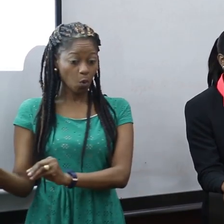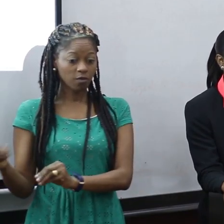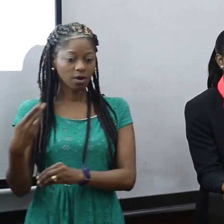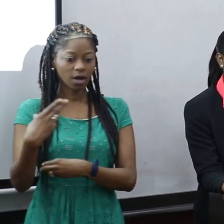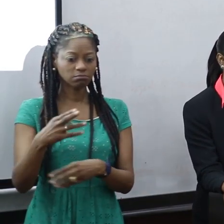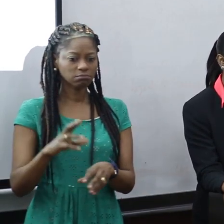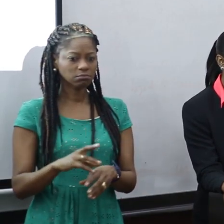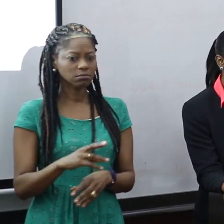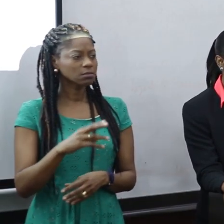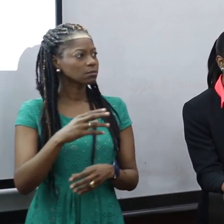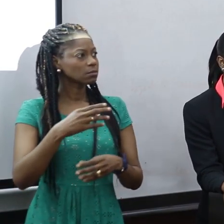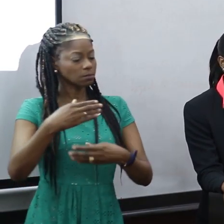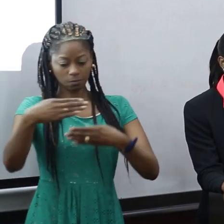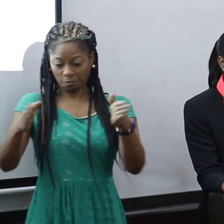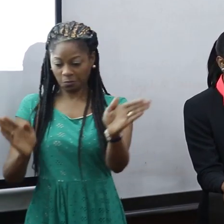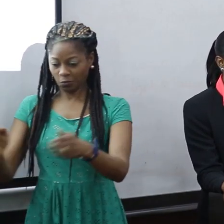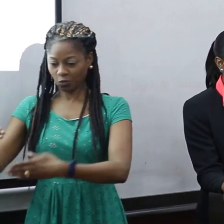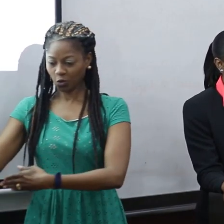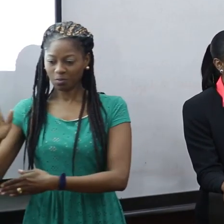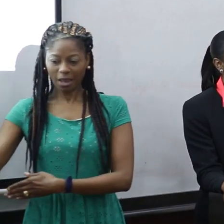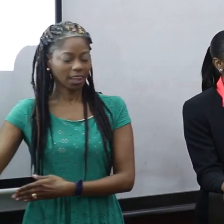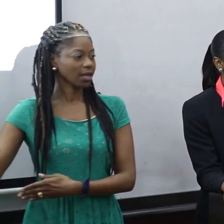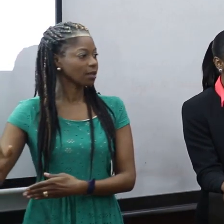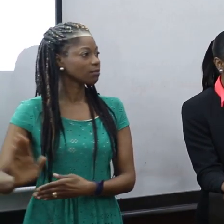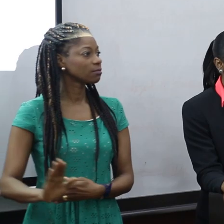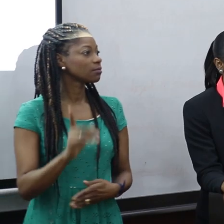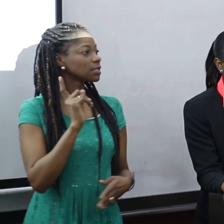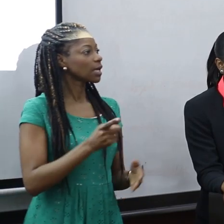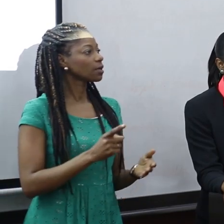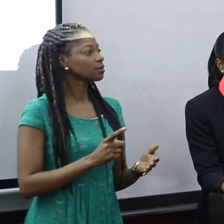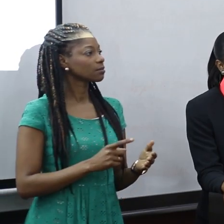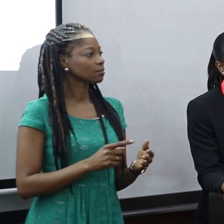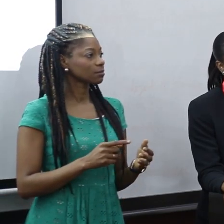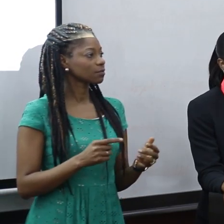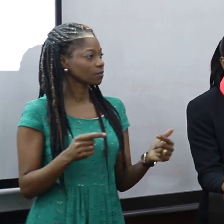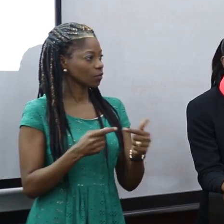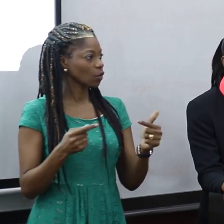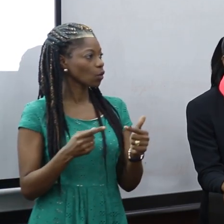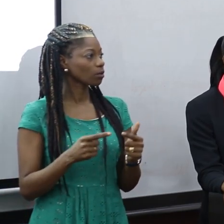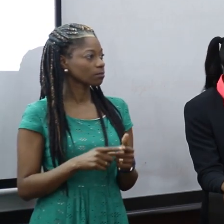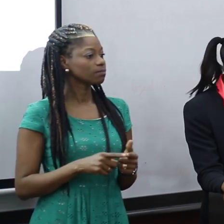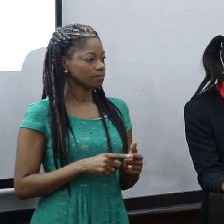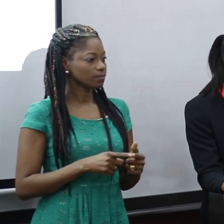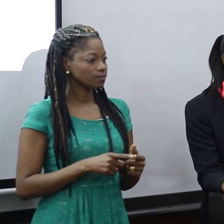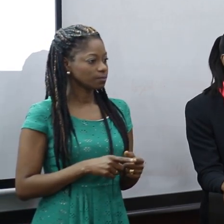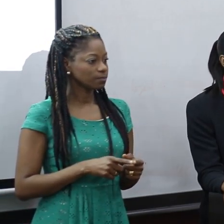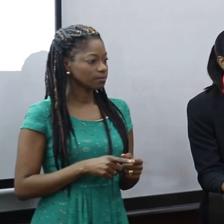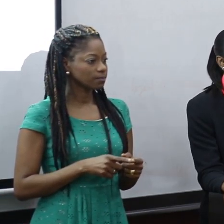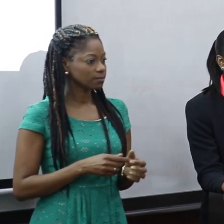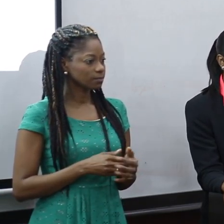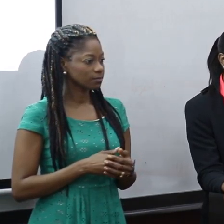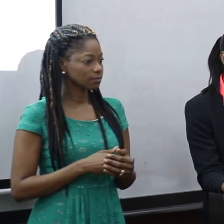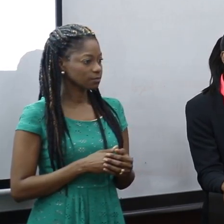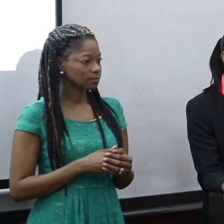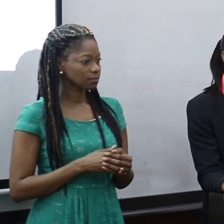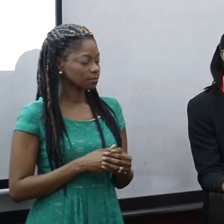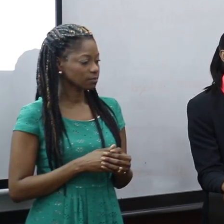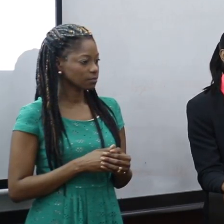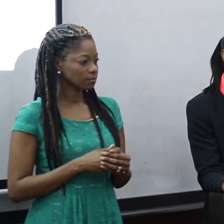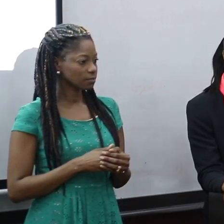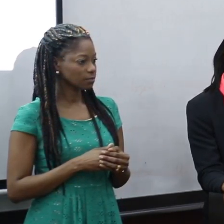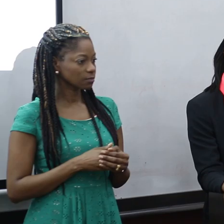mental facility against her will. The case was argued under the Mental Health Act, which provides for detention of persons believed to be